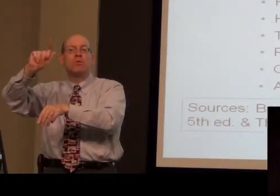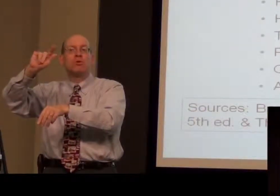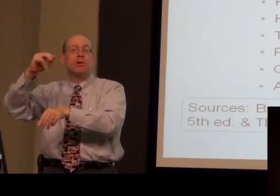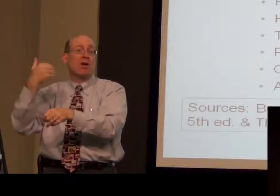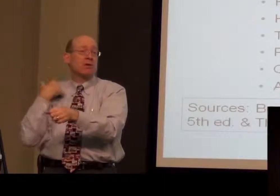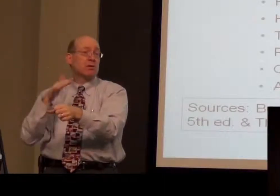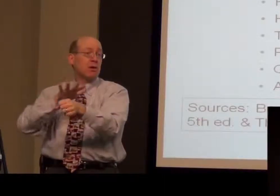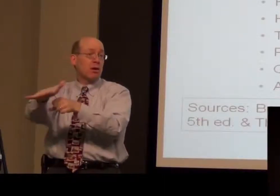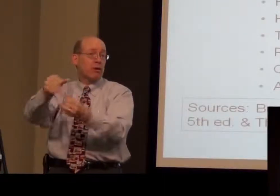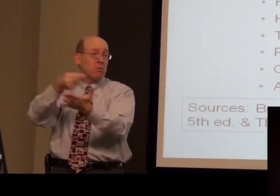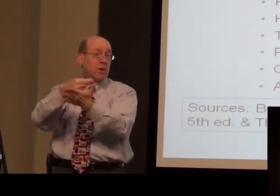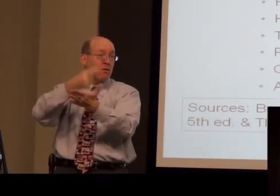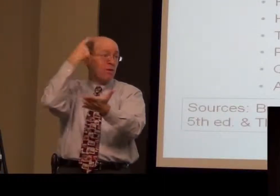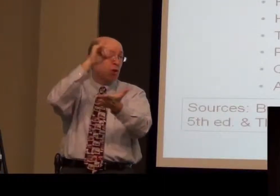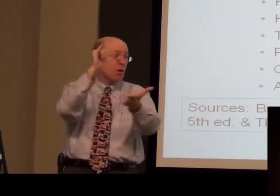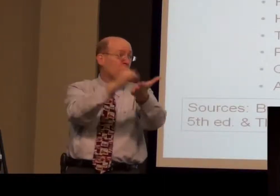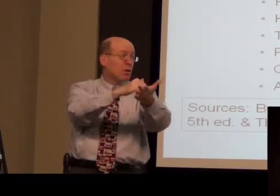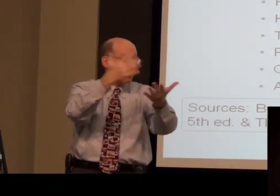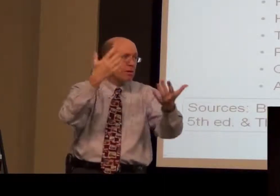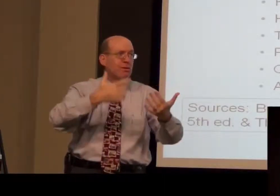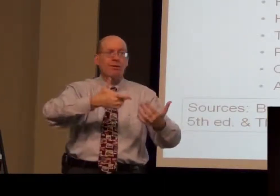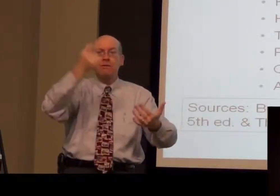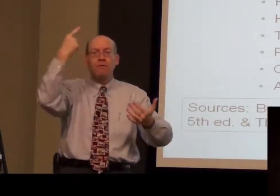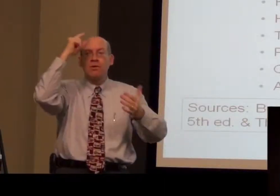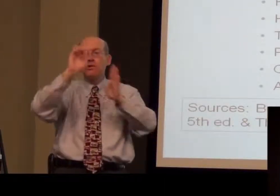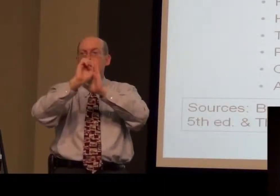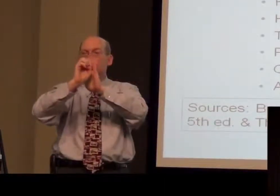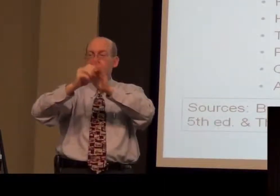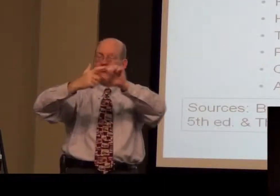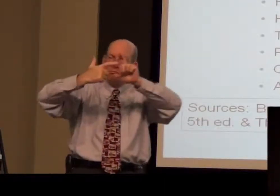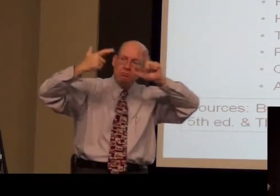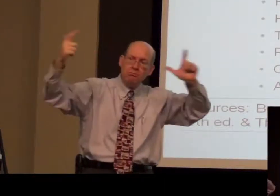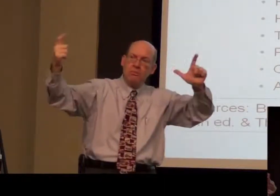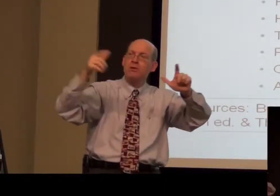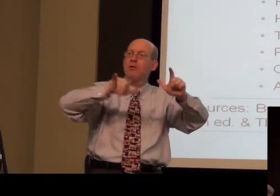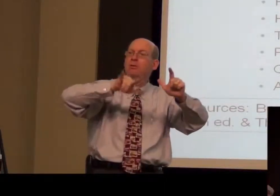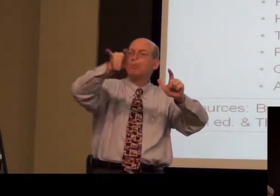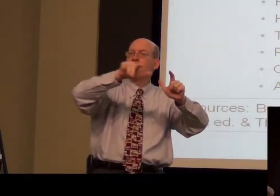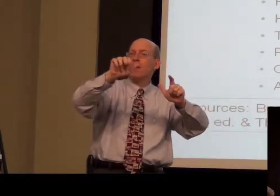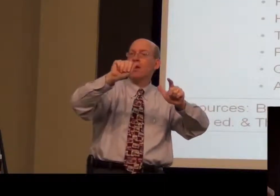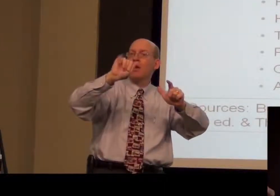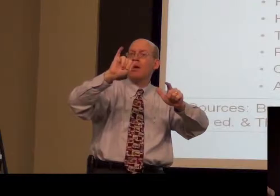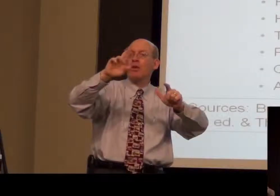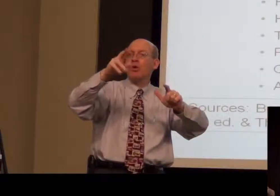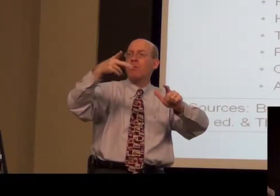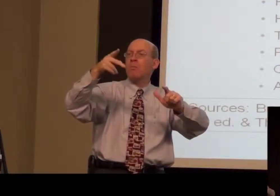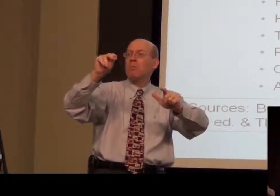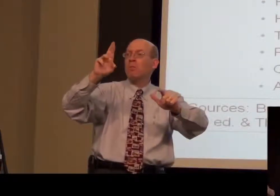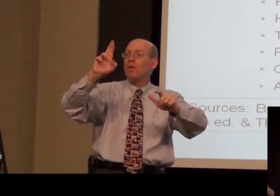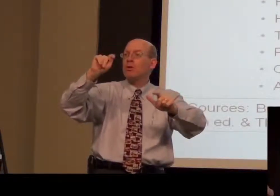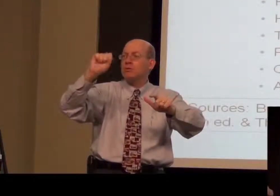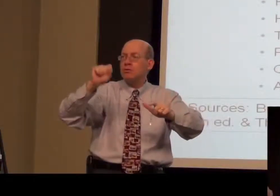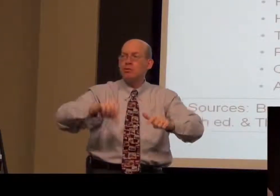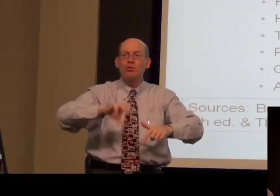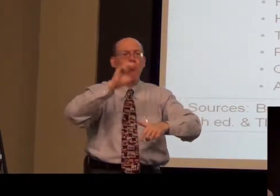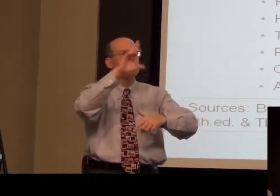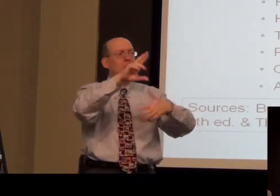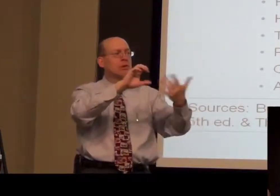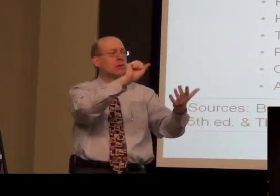Or if you're looking at a really big task, maybe such as an airport, you really can't expect